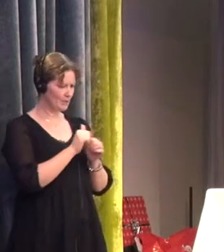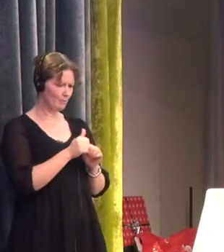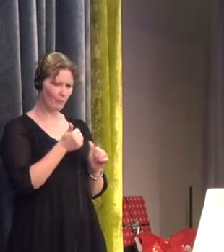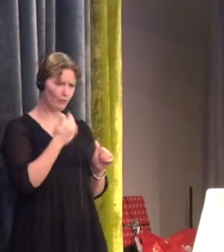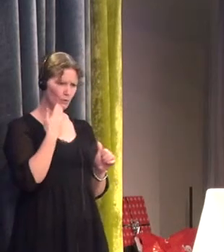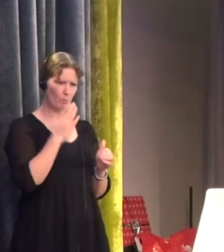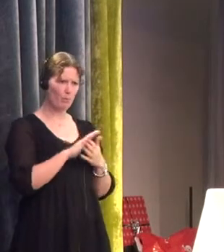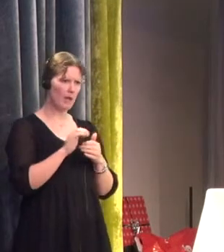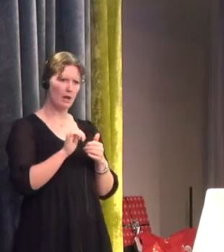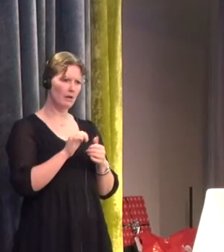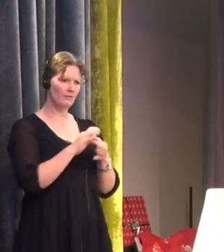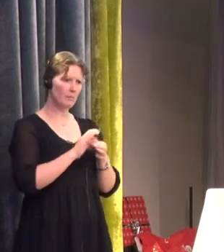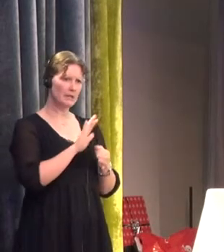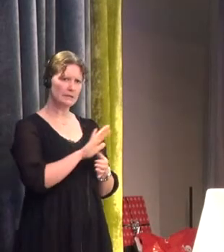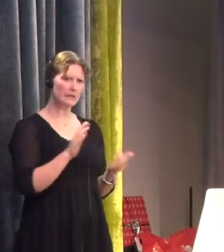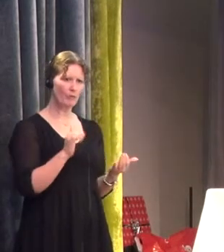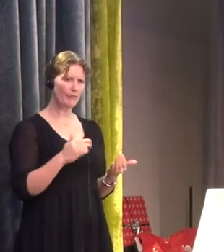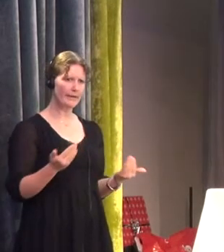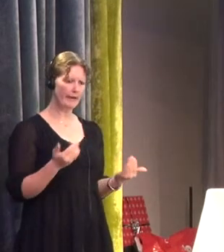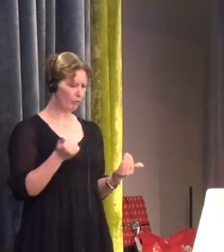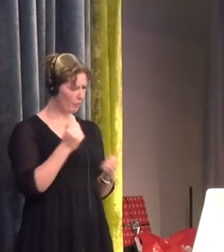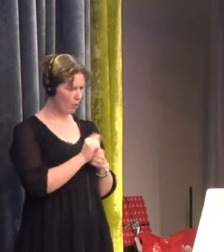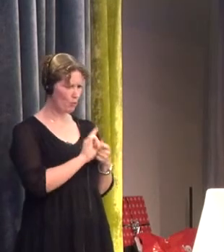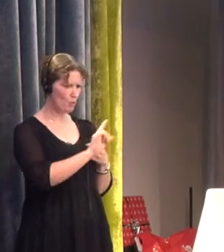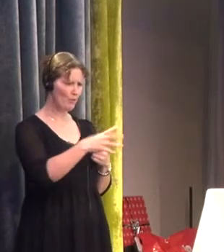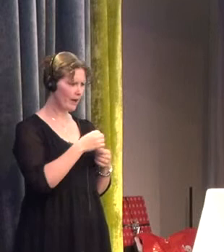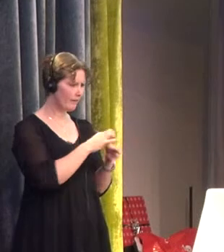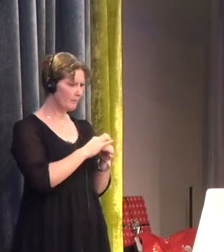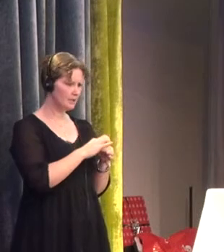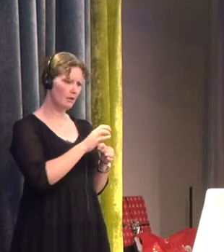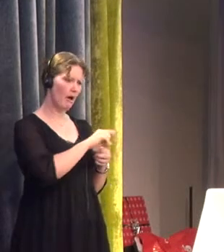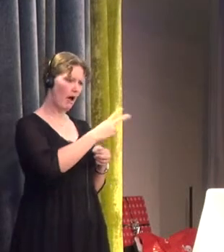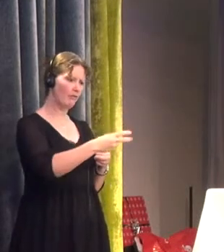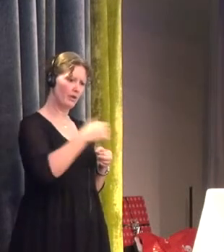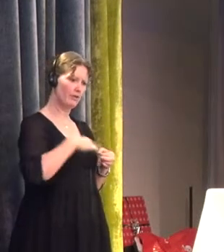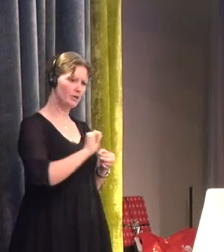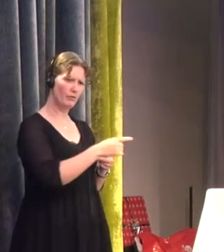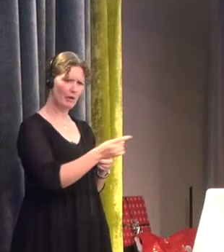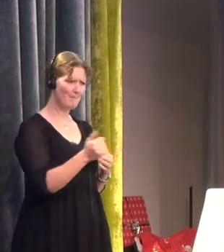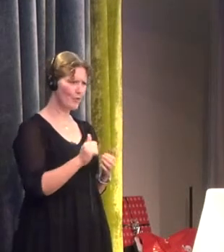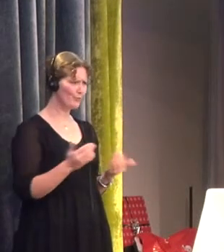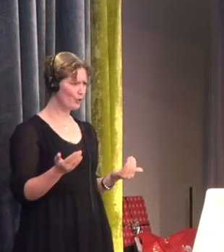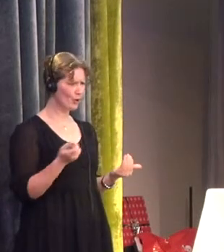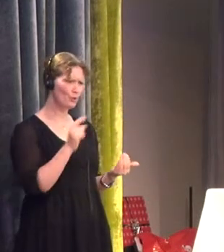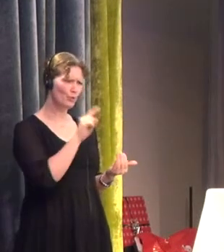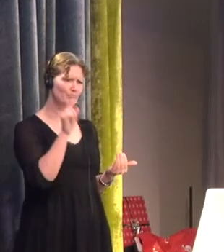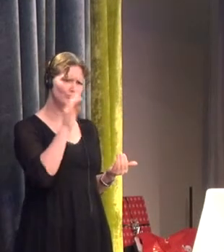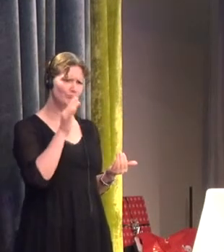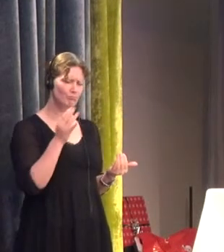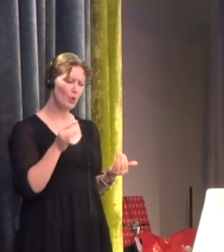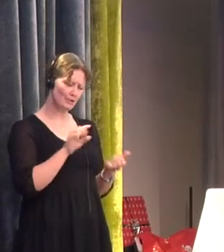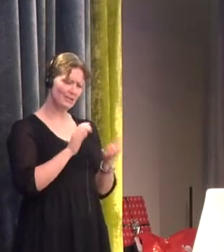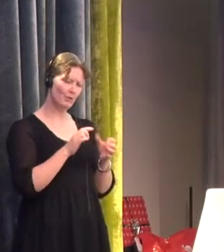required to leave their families? They're taken care of. And in many parts of the world, that's true. So here we have also a cultural